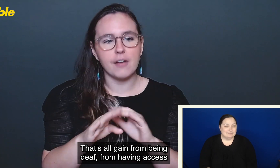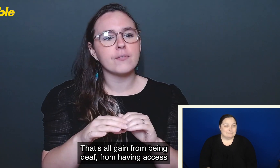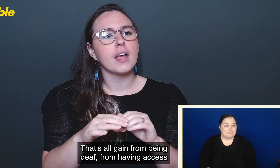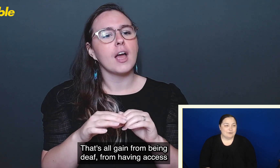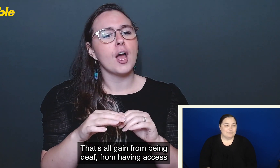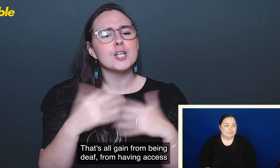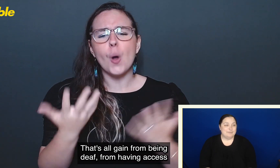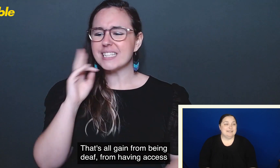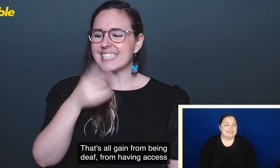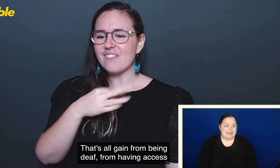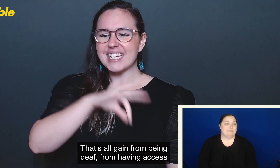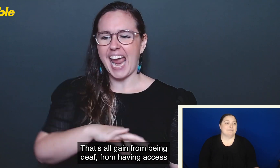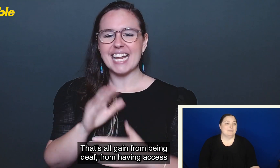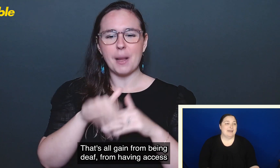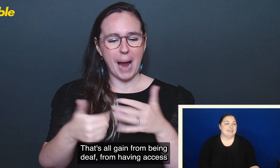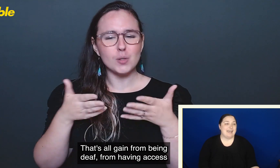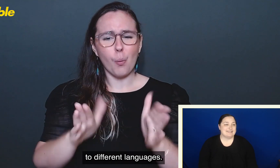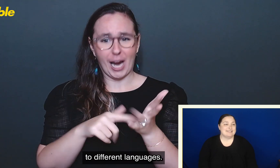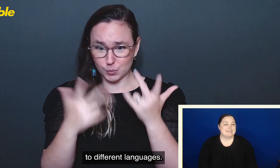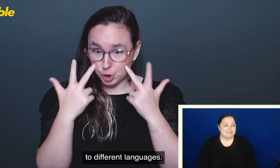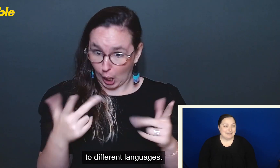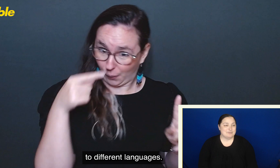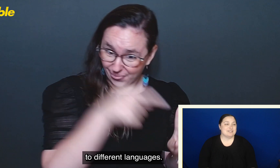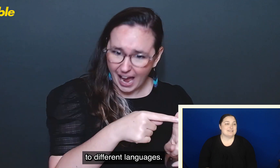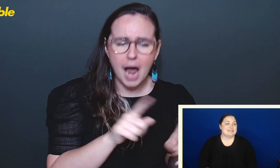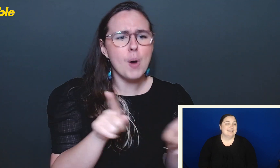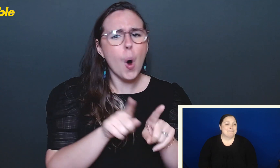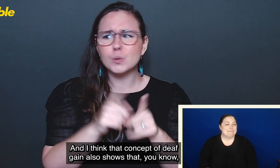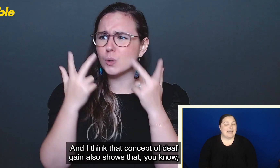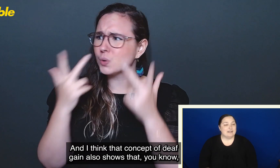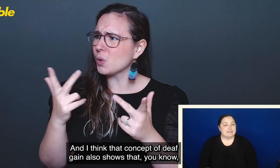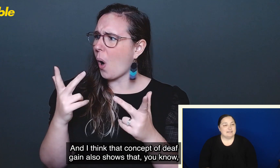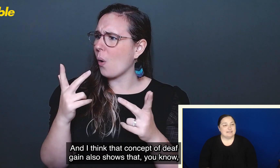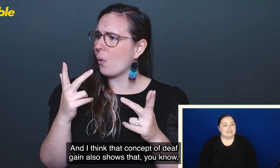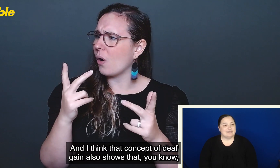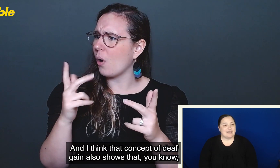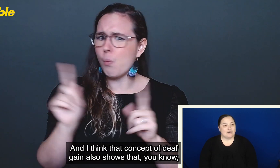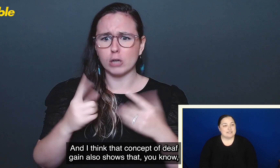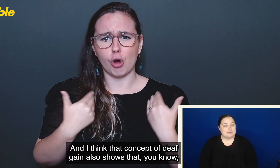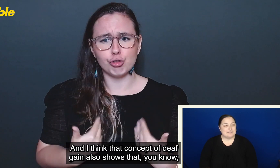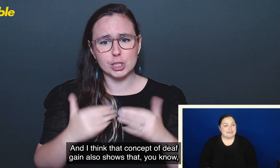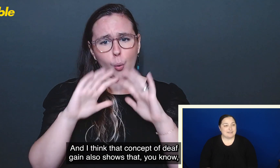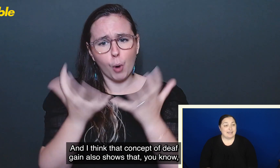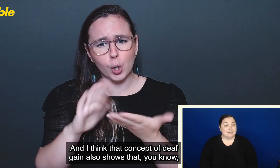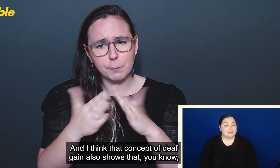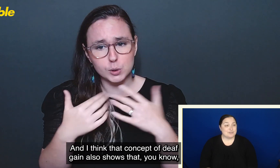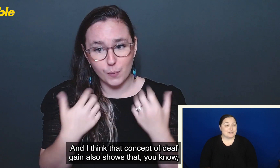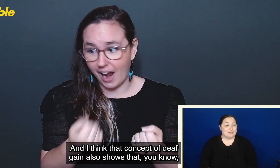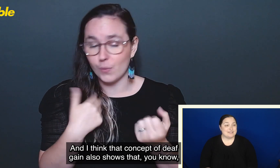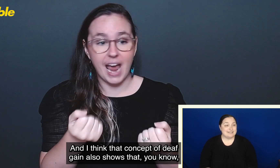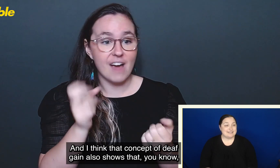gain from being deaf, from having access to different languages. And I think that that concept of deaf gain